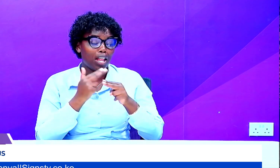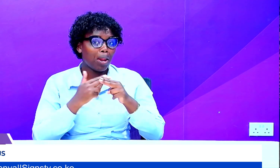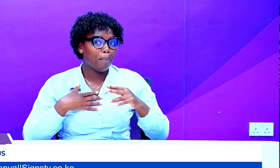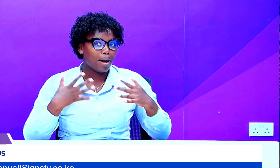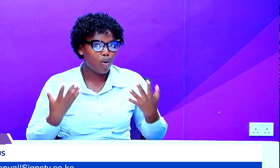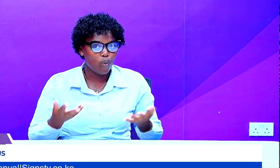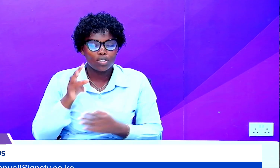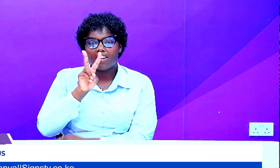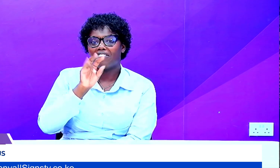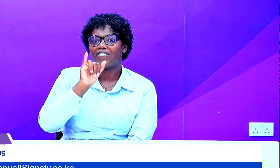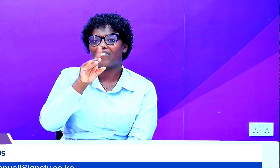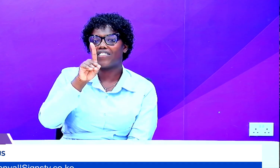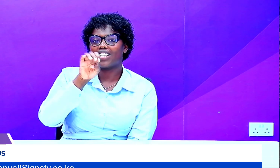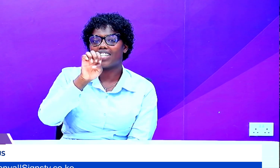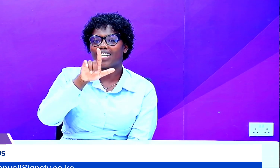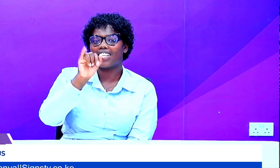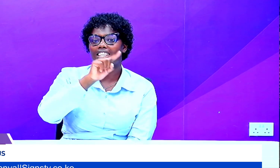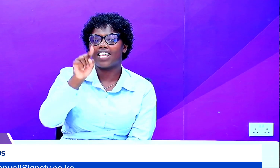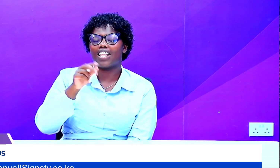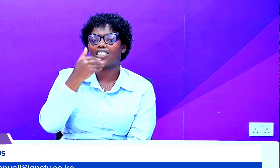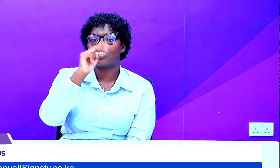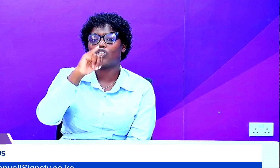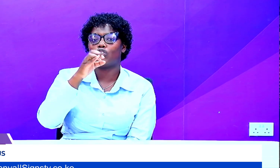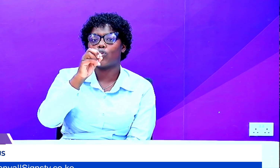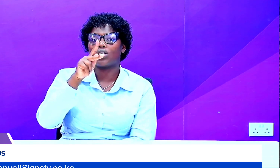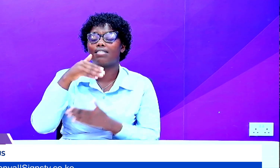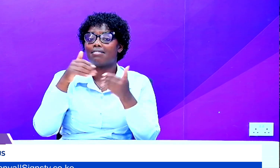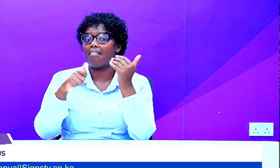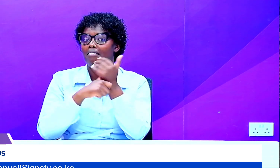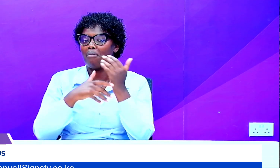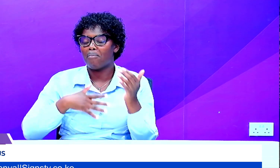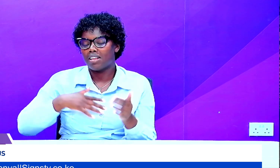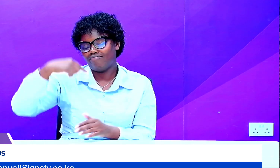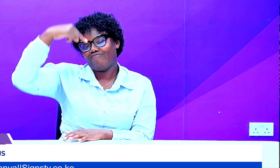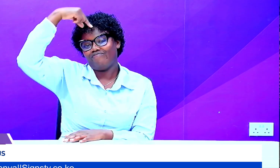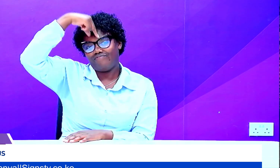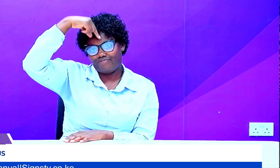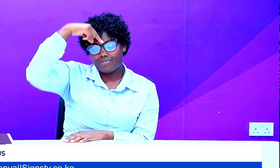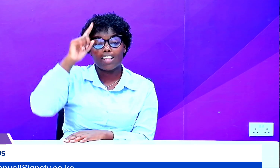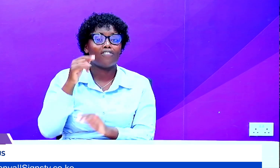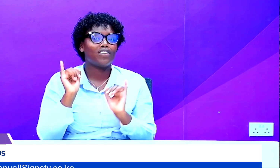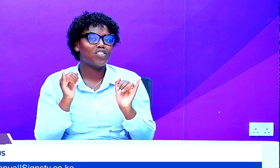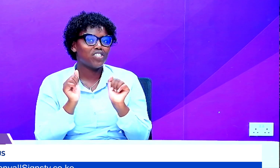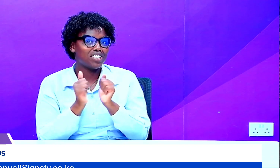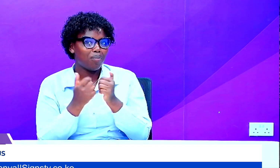around the country and internationally. You are with me, Vidalis Njoki,